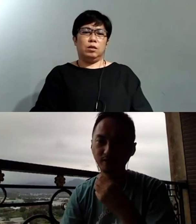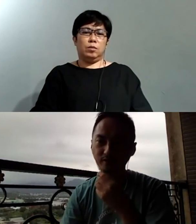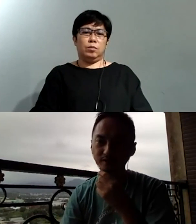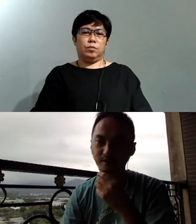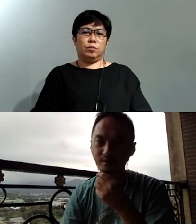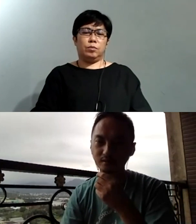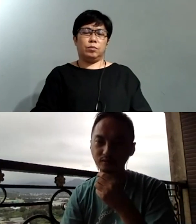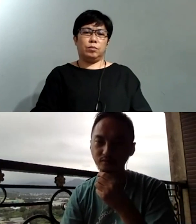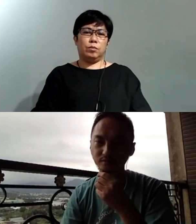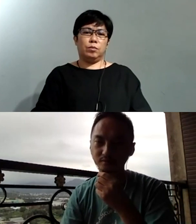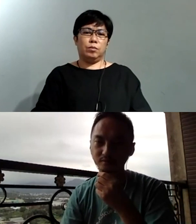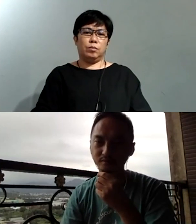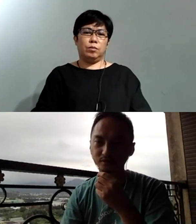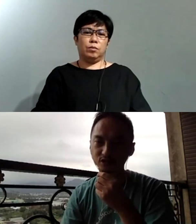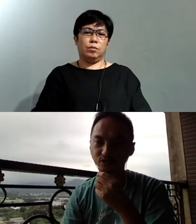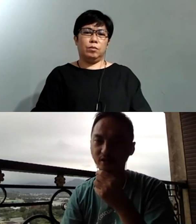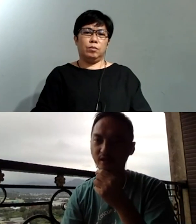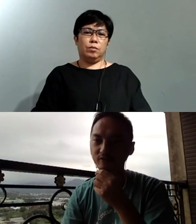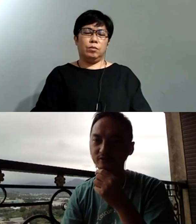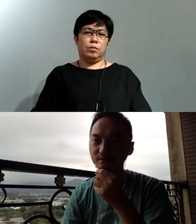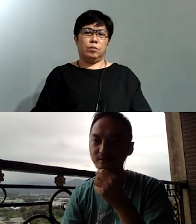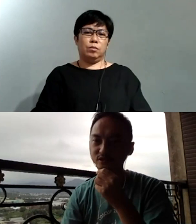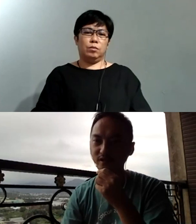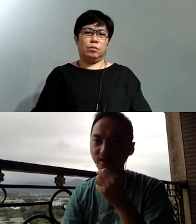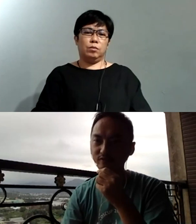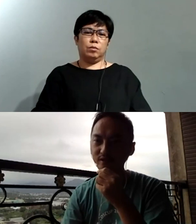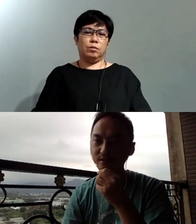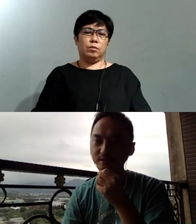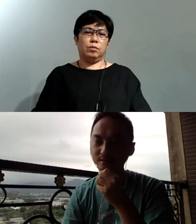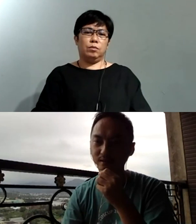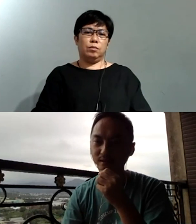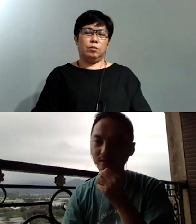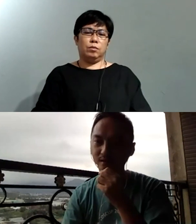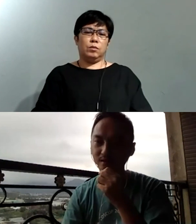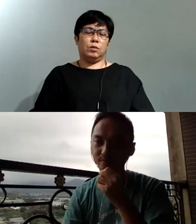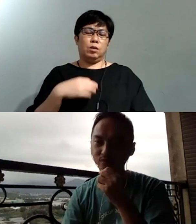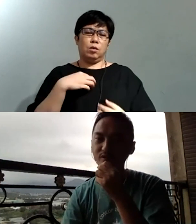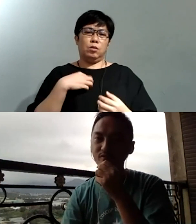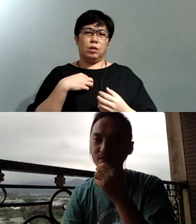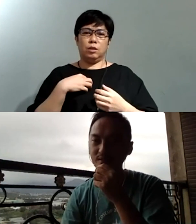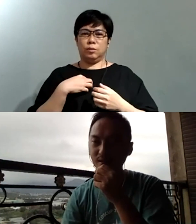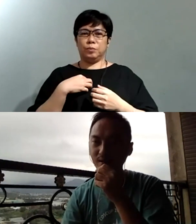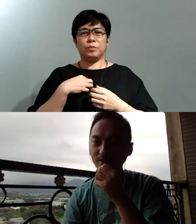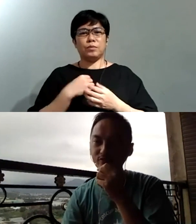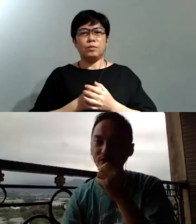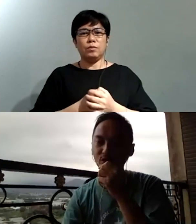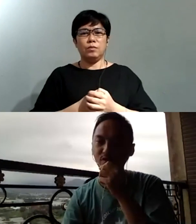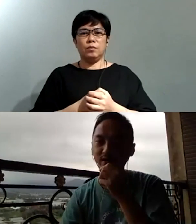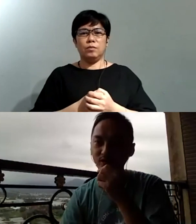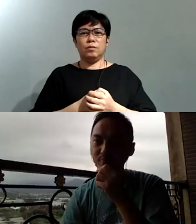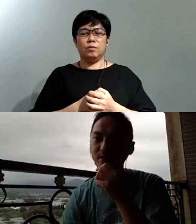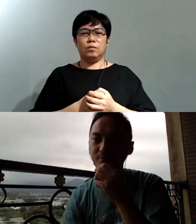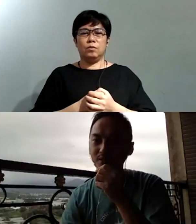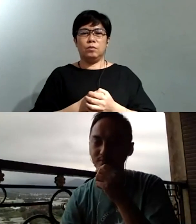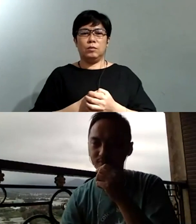I think stay alive, stay healthy, do something. If you're too tired,